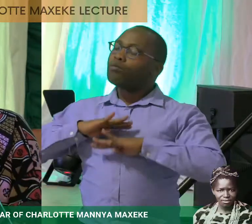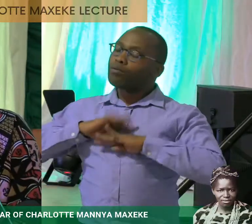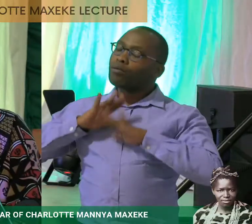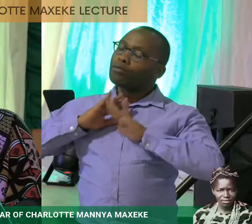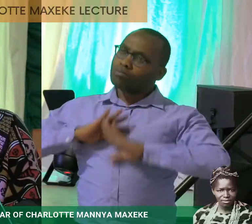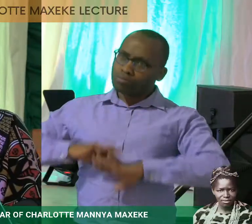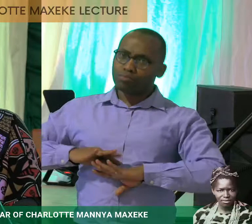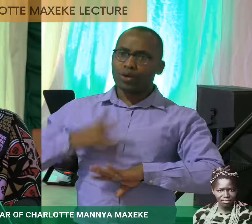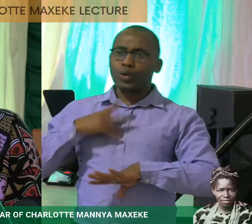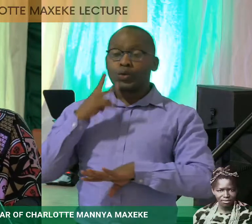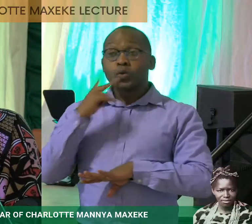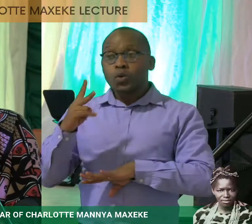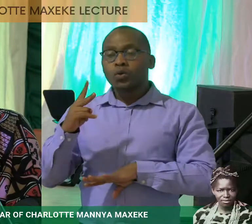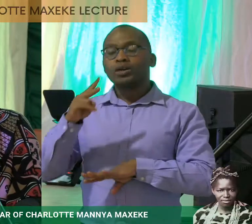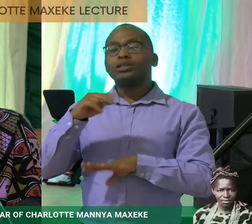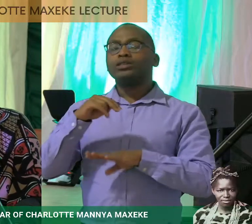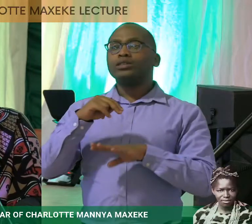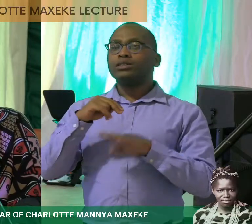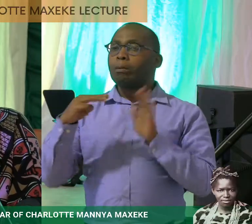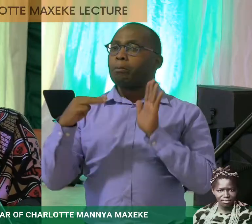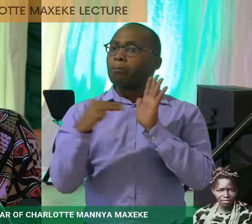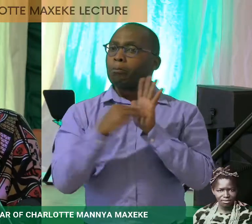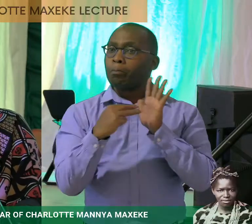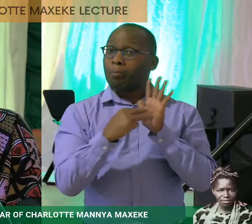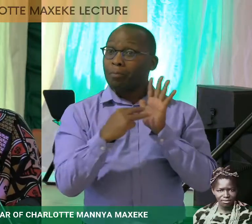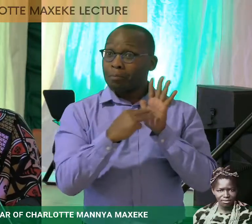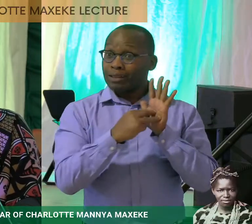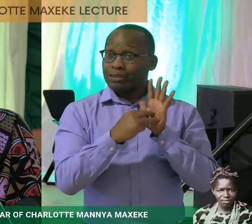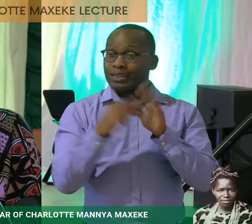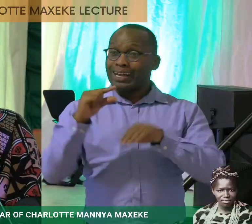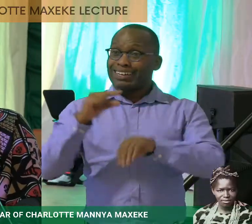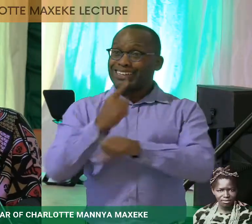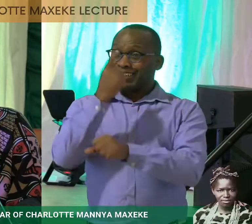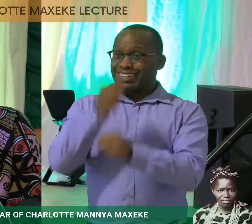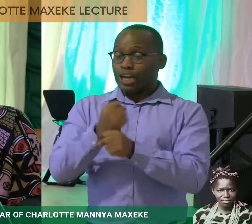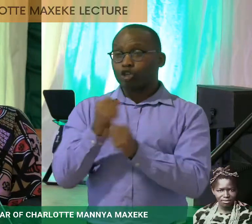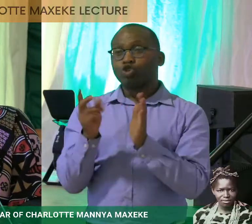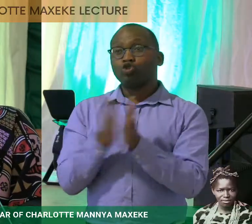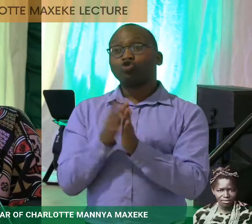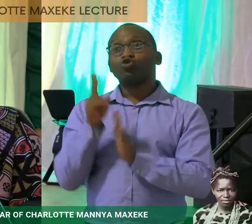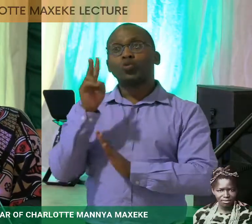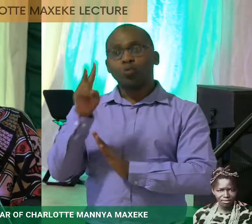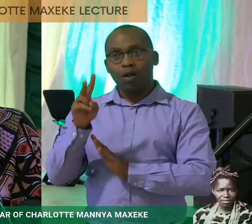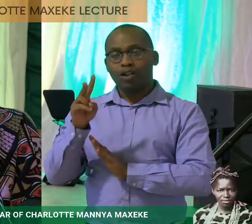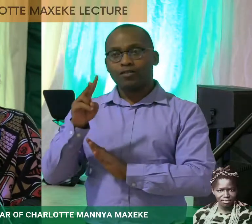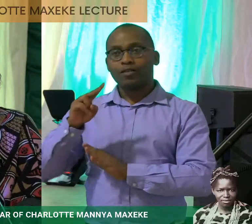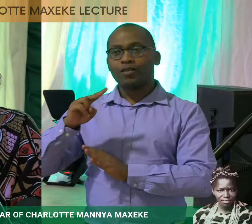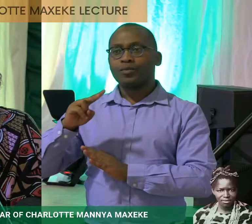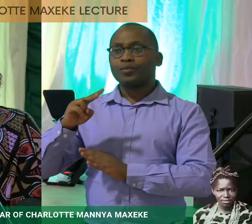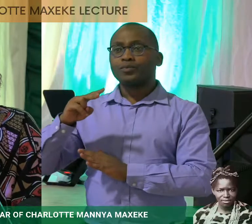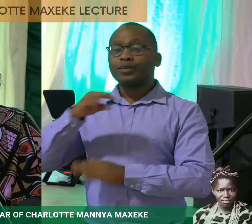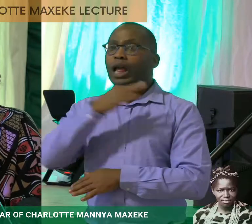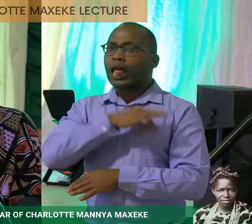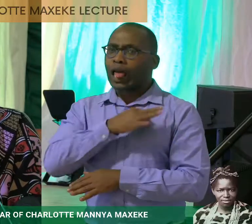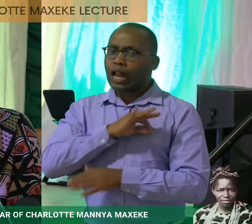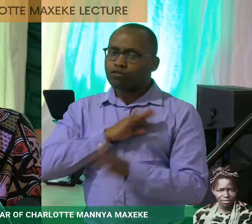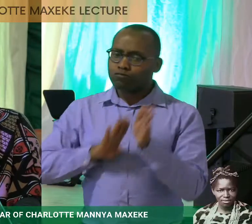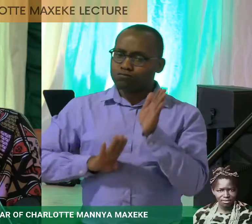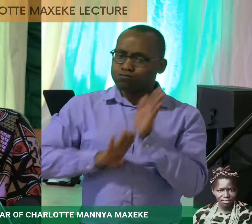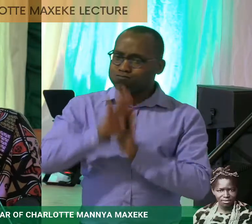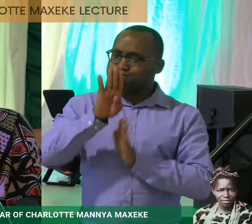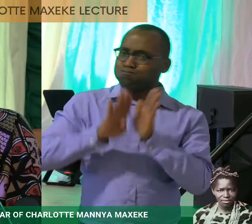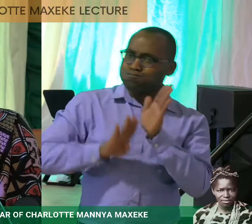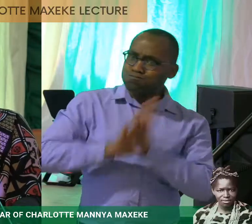ibanga lematric linyukile kunangaphambili. Xa sijonga ngokomyinge ekhulwini